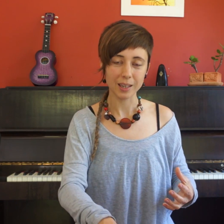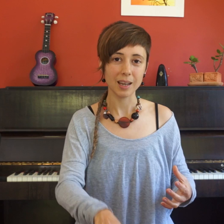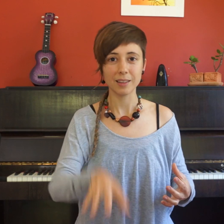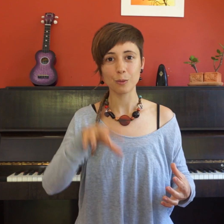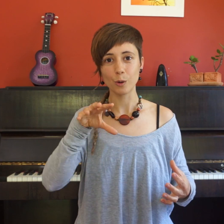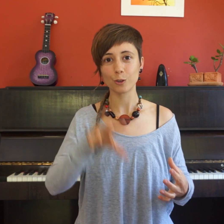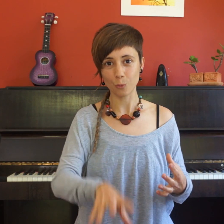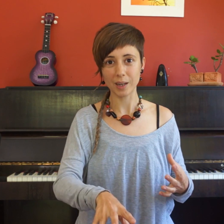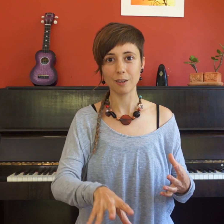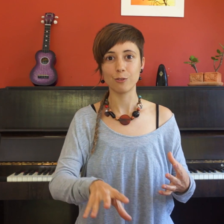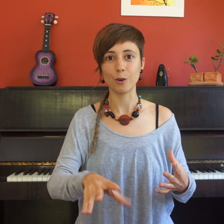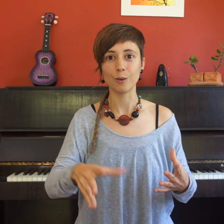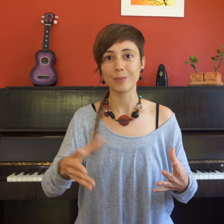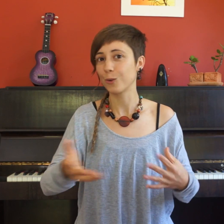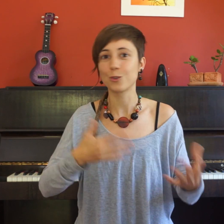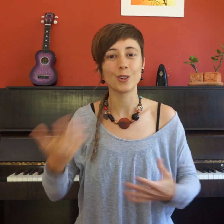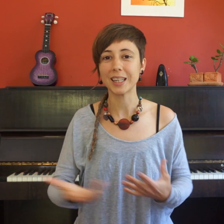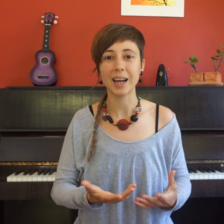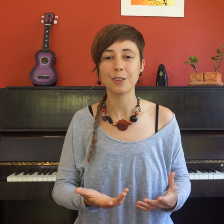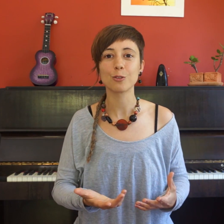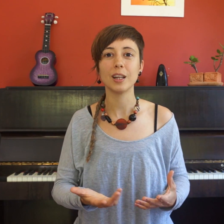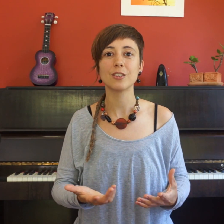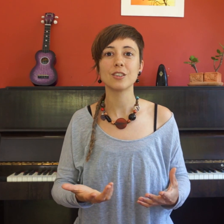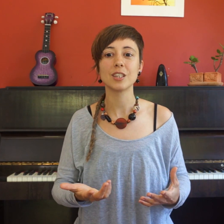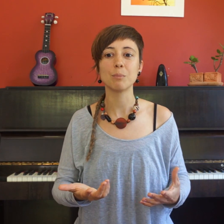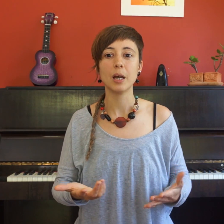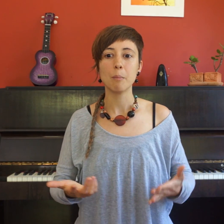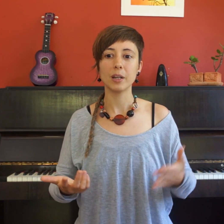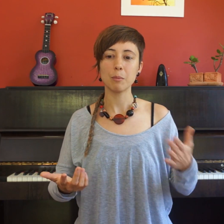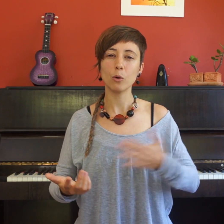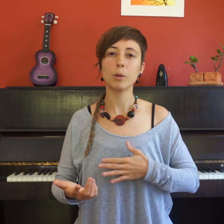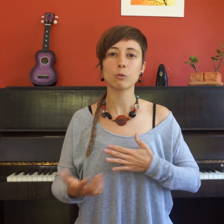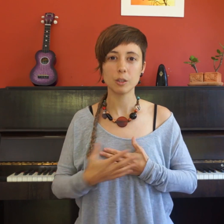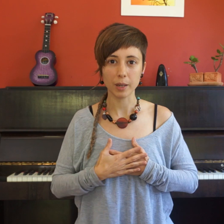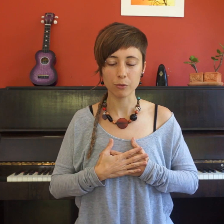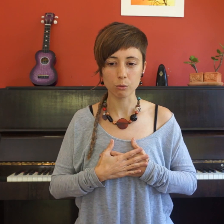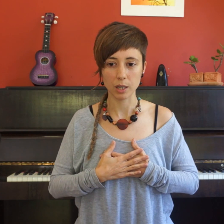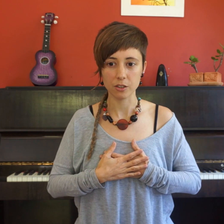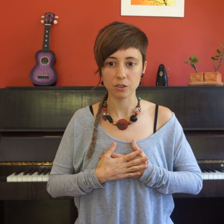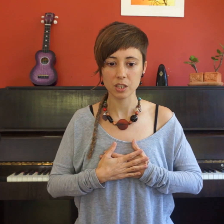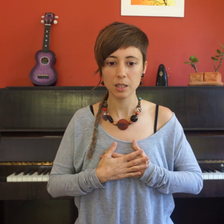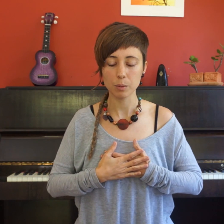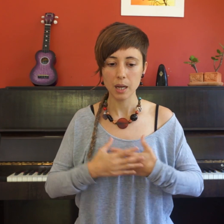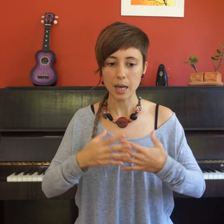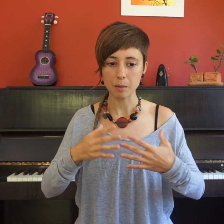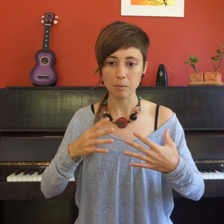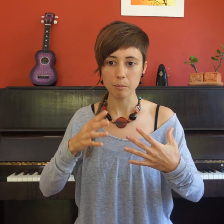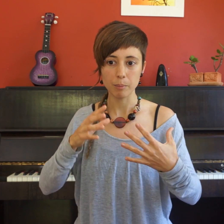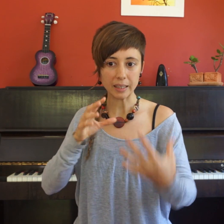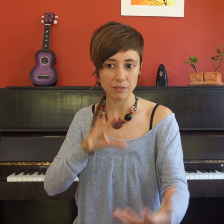and that works well for a controlling kind of relationship. But I'm all about respectful relationship. And by giving